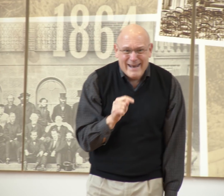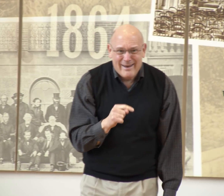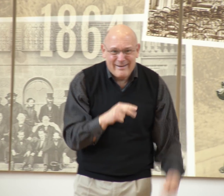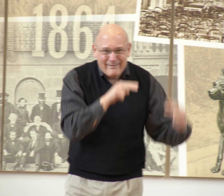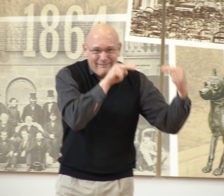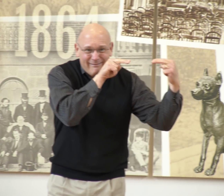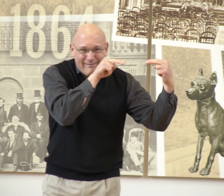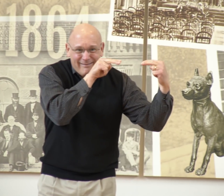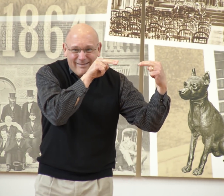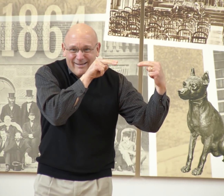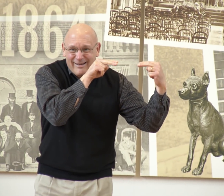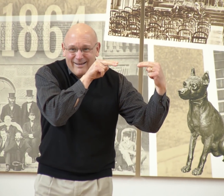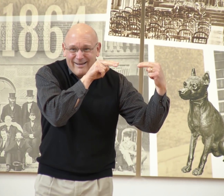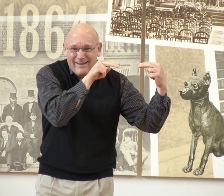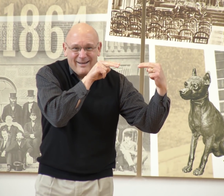were the same height, by the way.